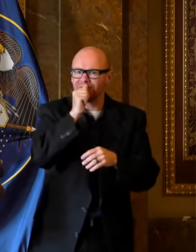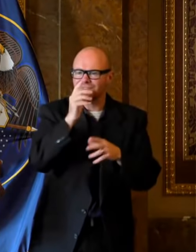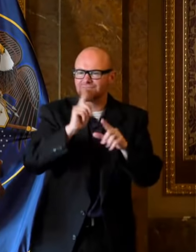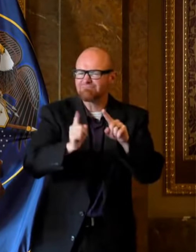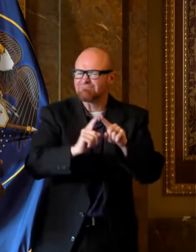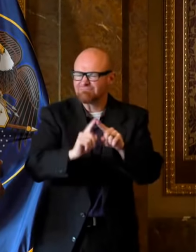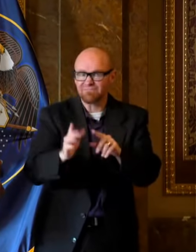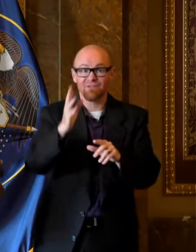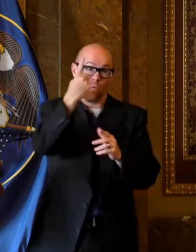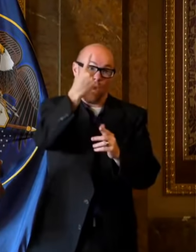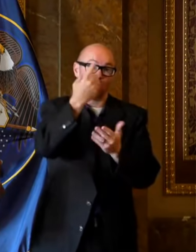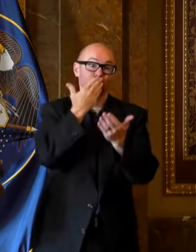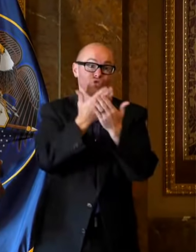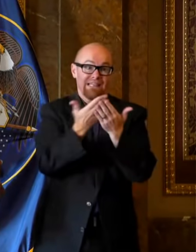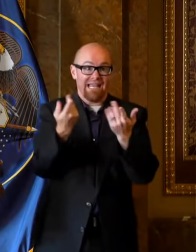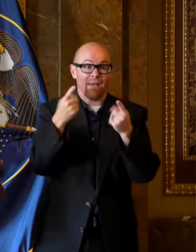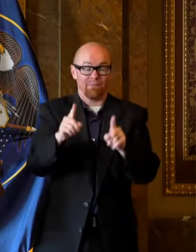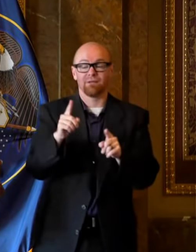companies that are offering